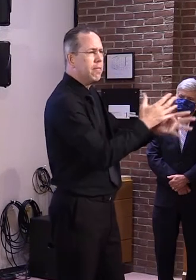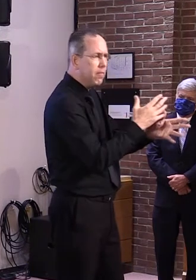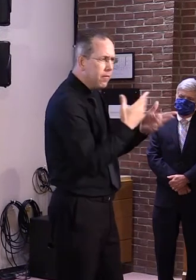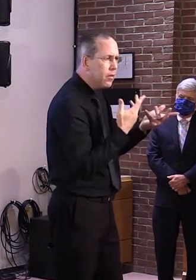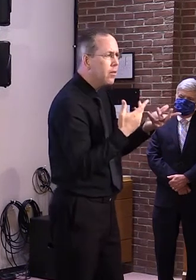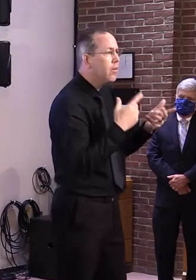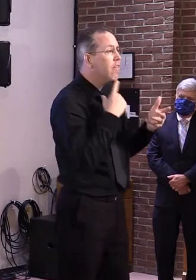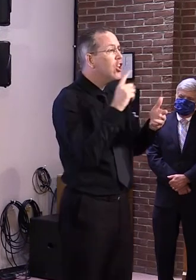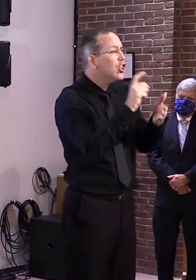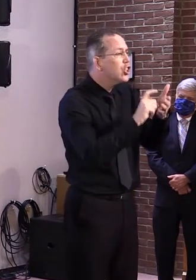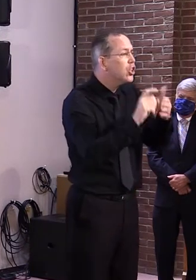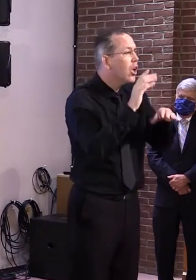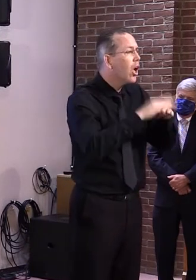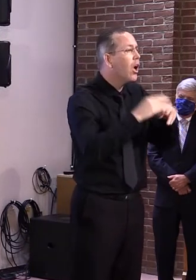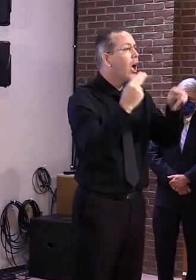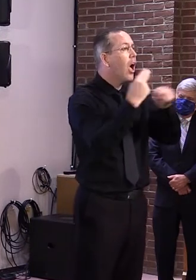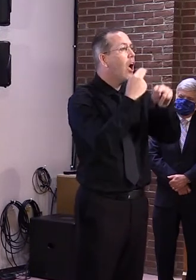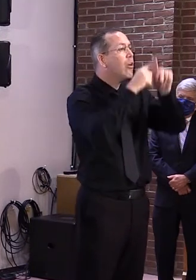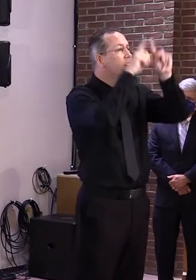content.